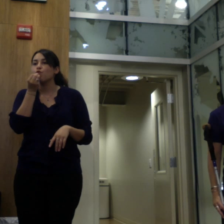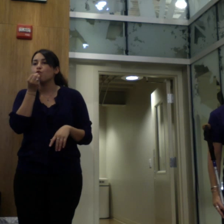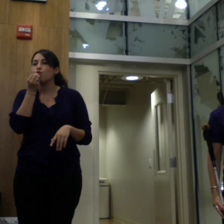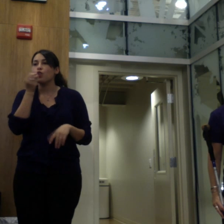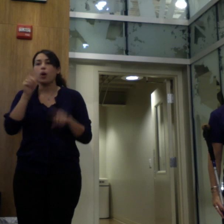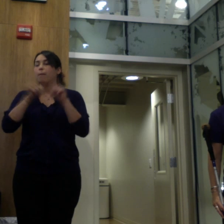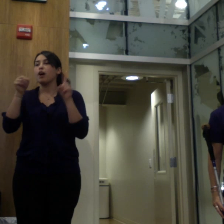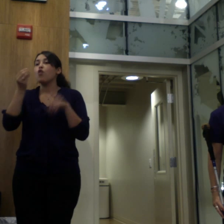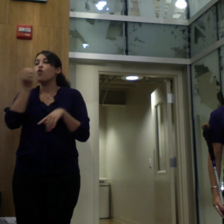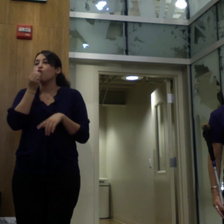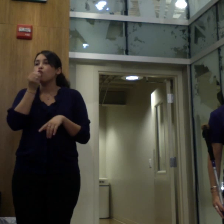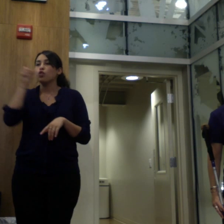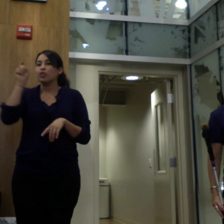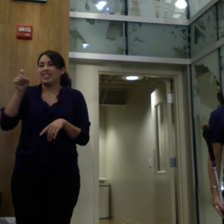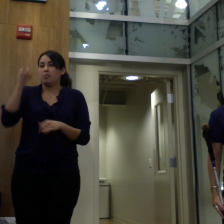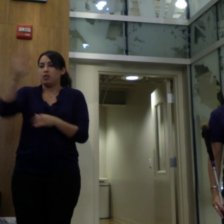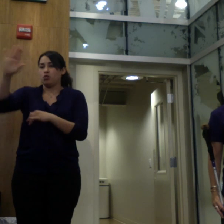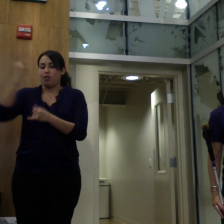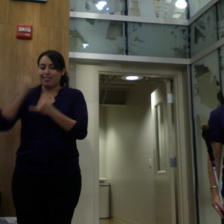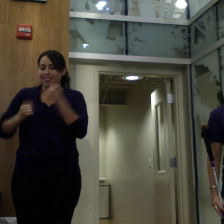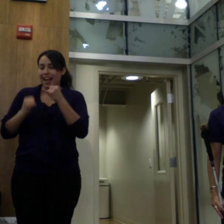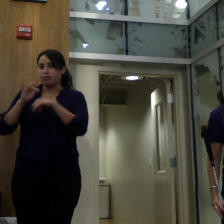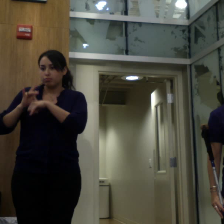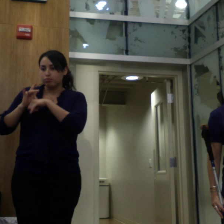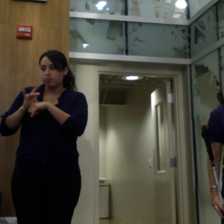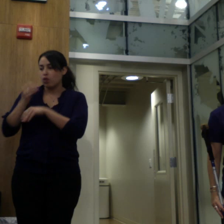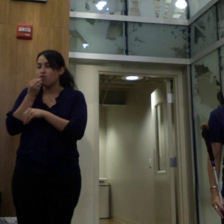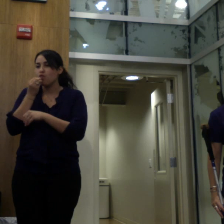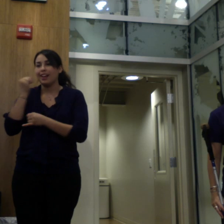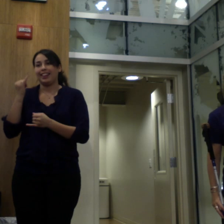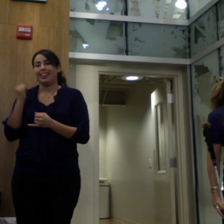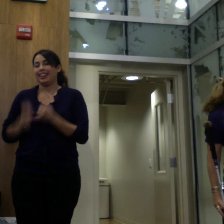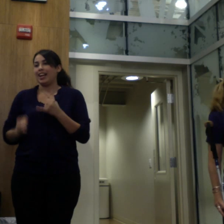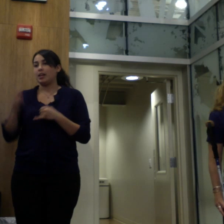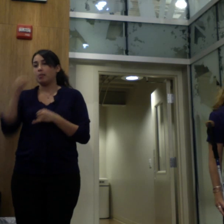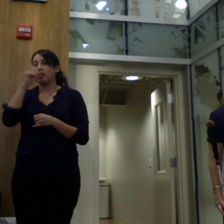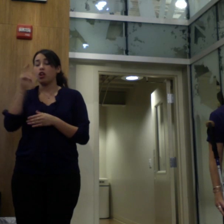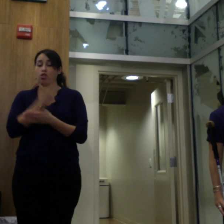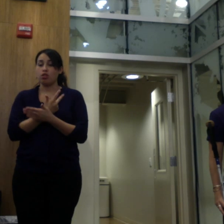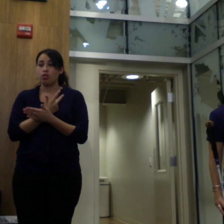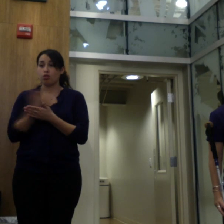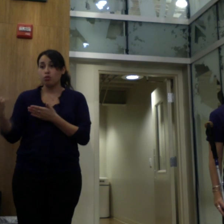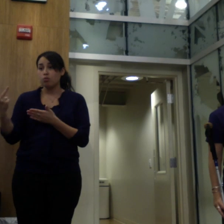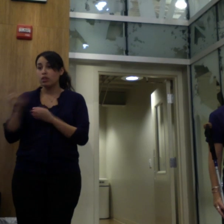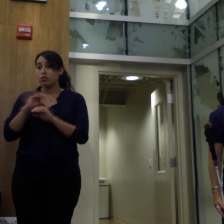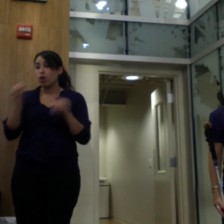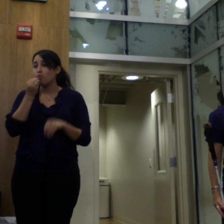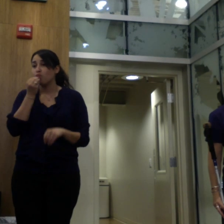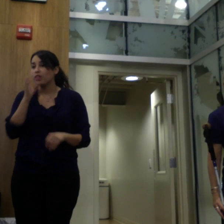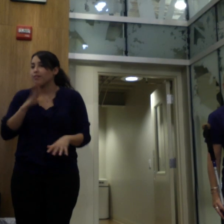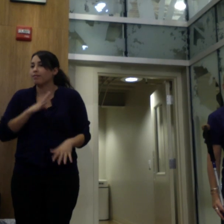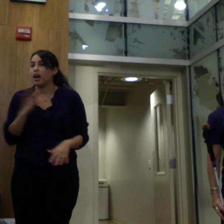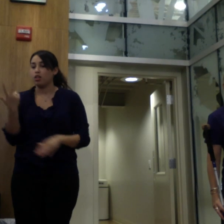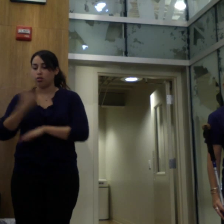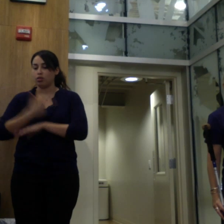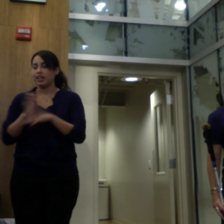your last concern. 3 weeks you can go without food. 3 days you can go without